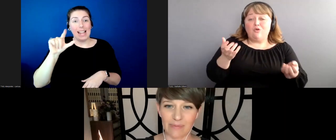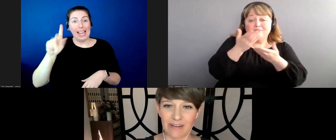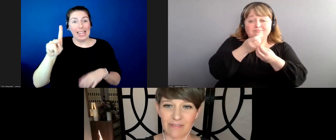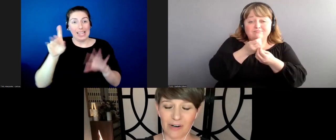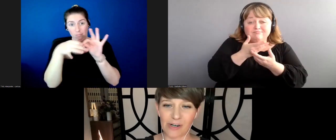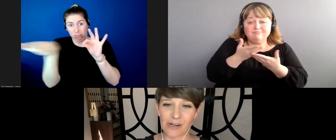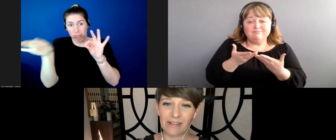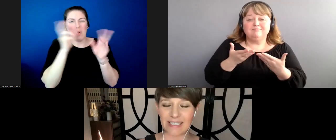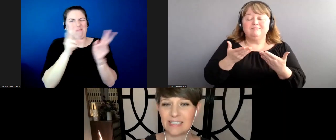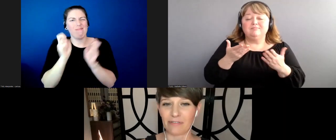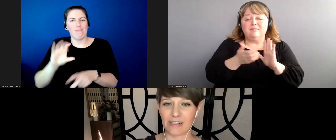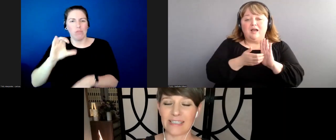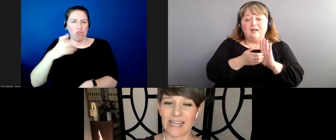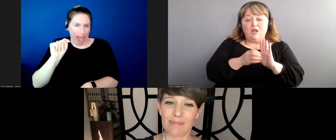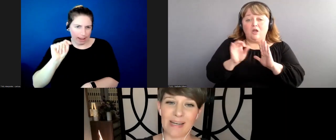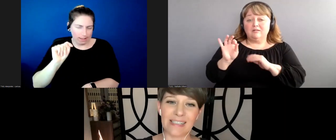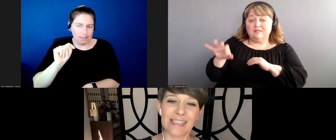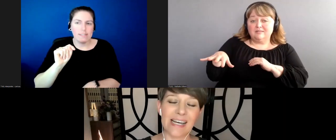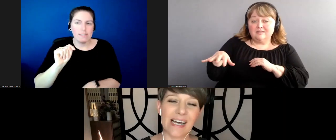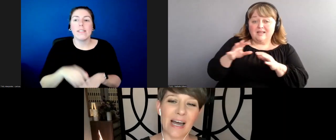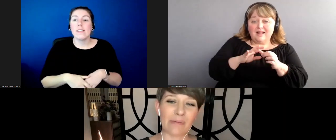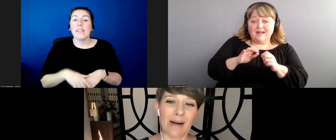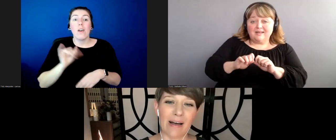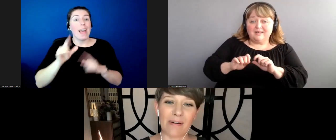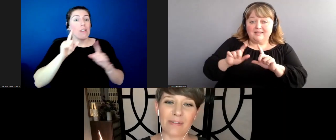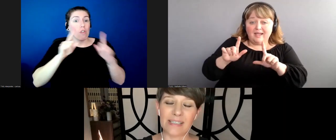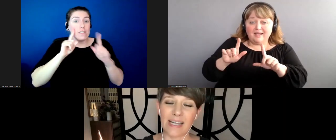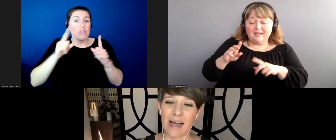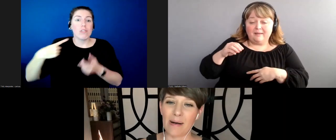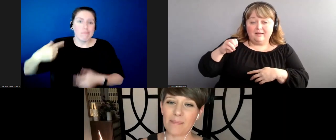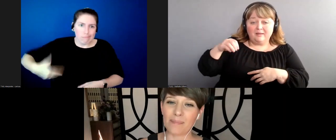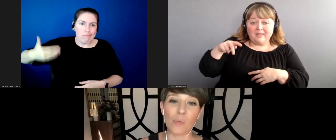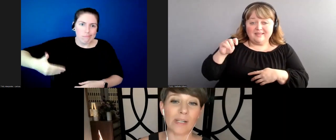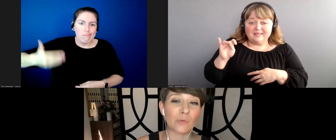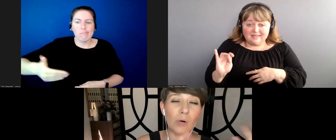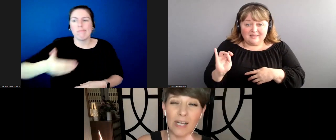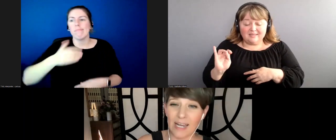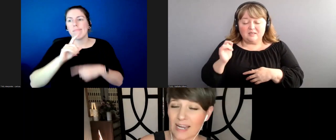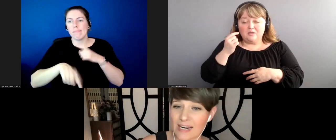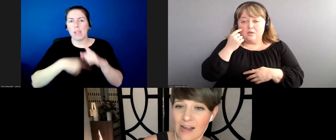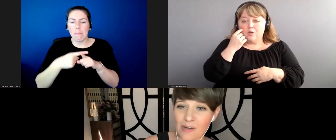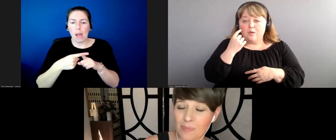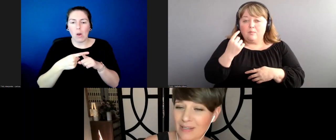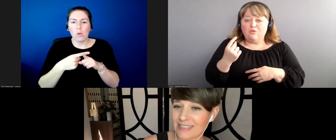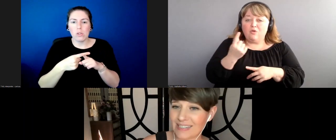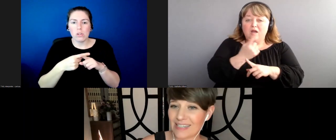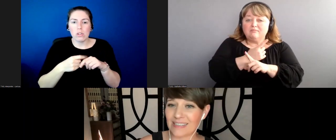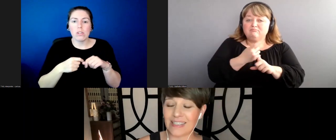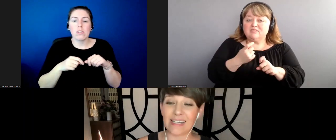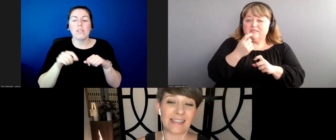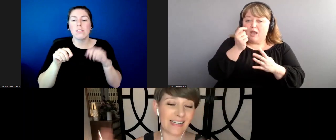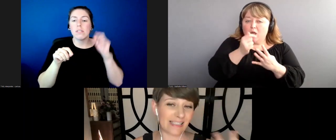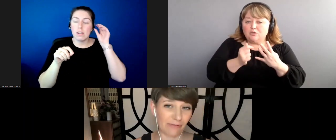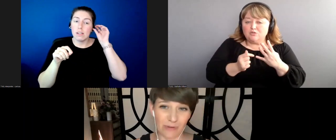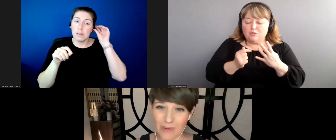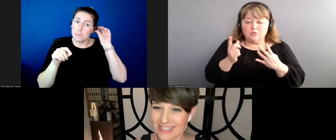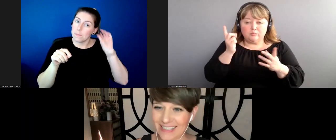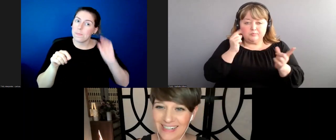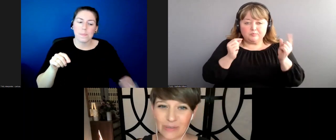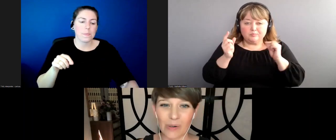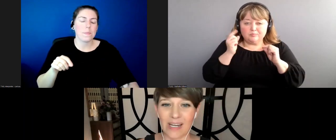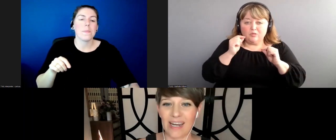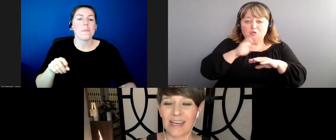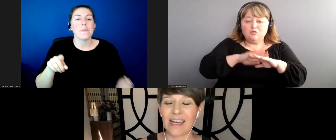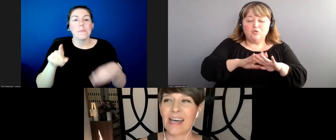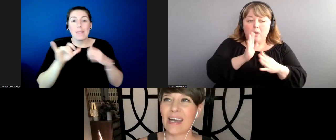that we've heard, these different segments around what's working in other places, in different ways that